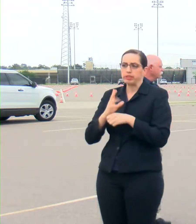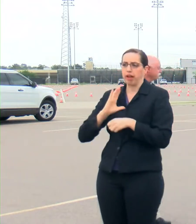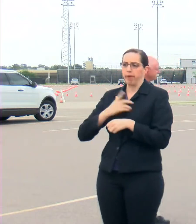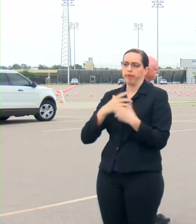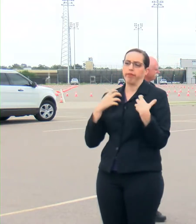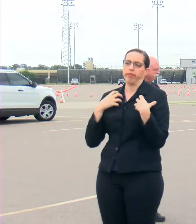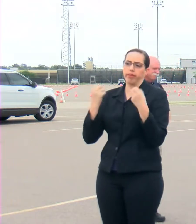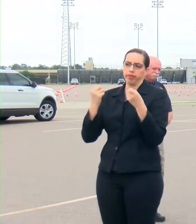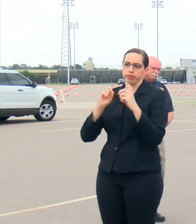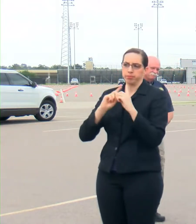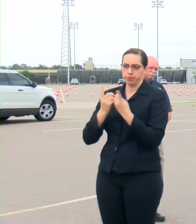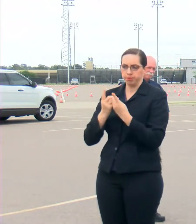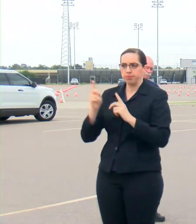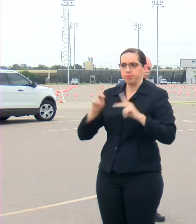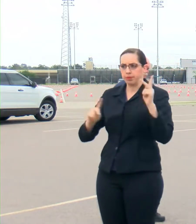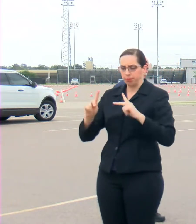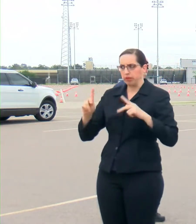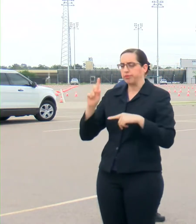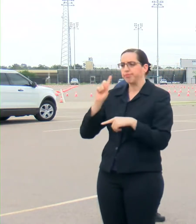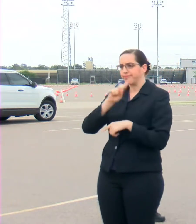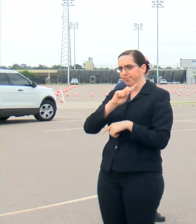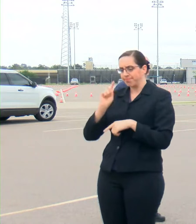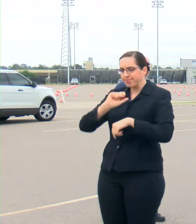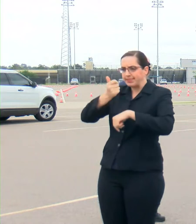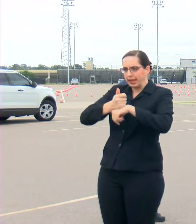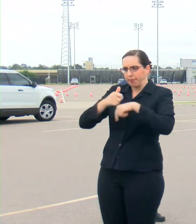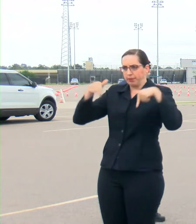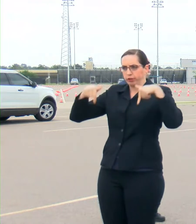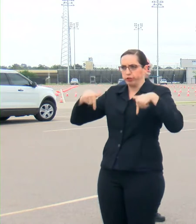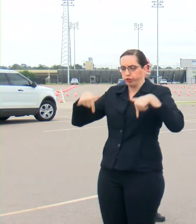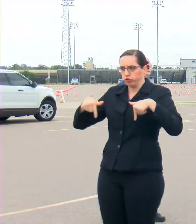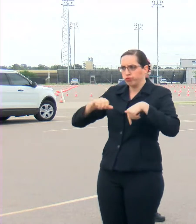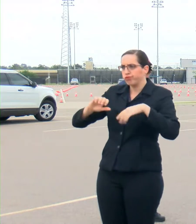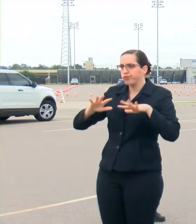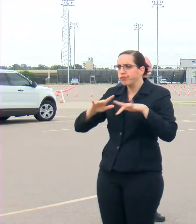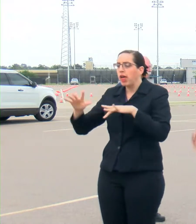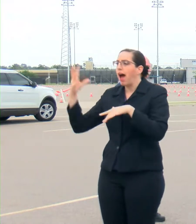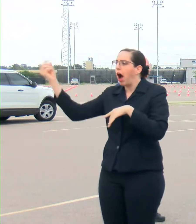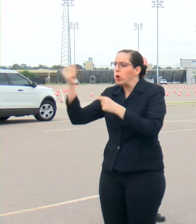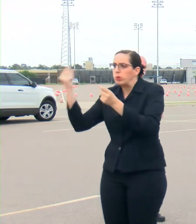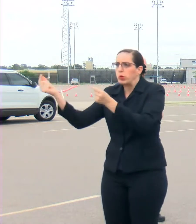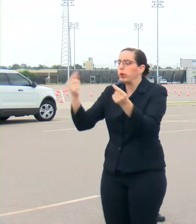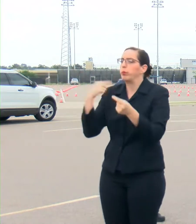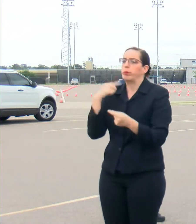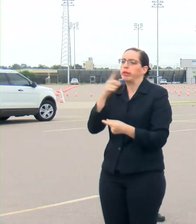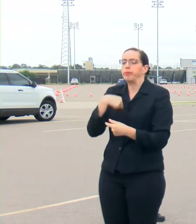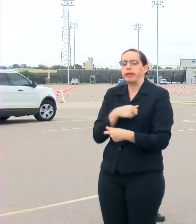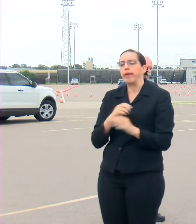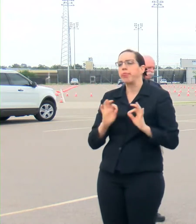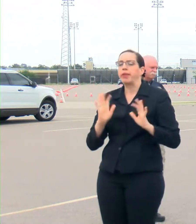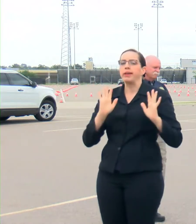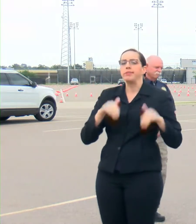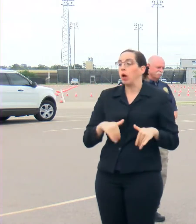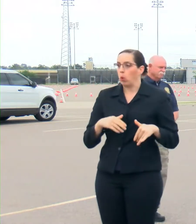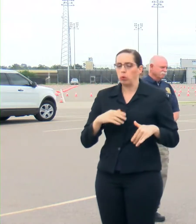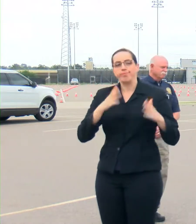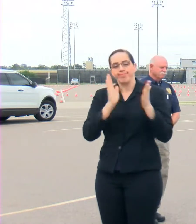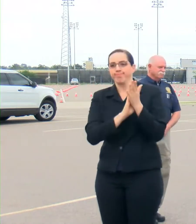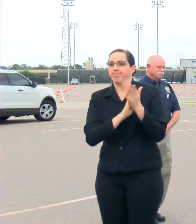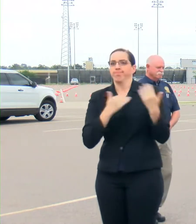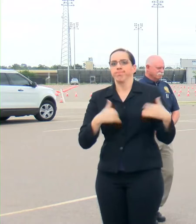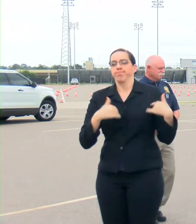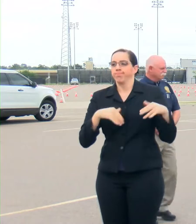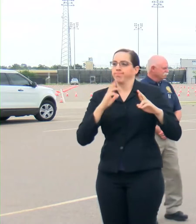department personnel. They helped to set up this shop. They have always been out there. We don't give them credit enough. So Director Williams, your